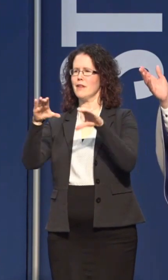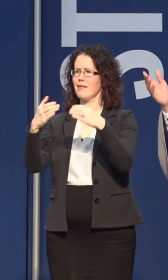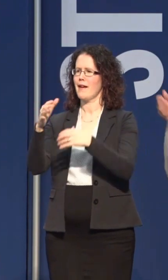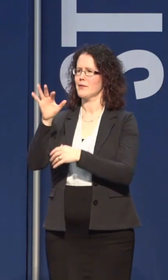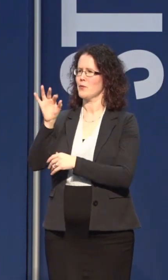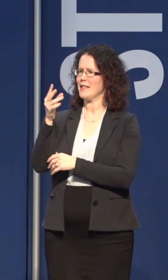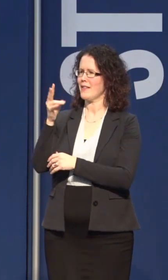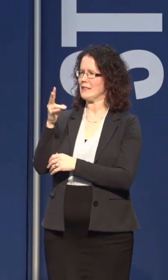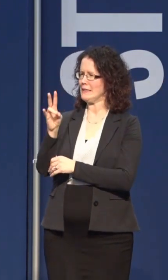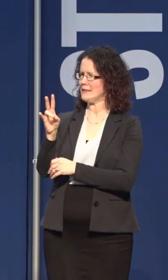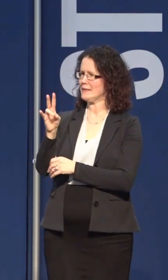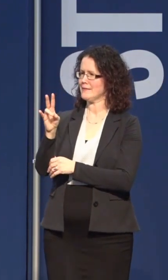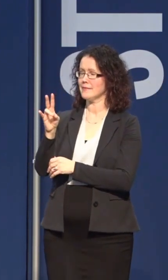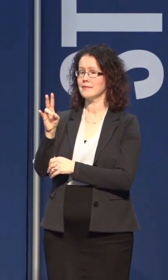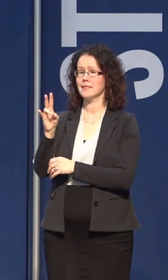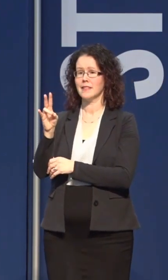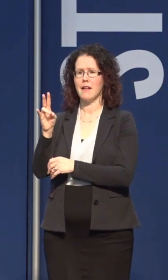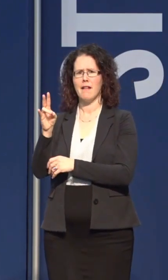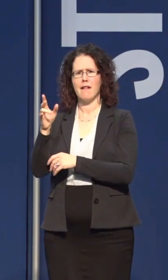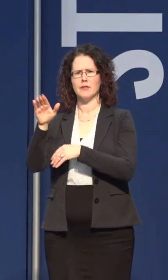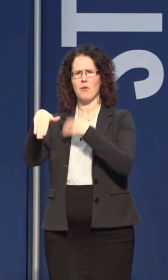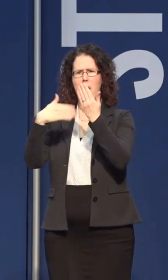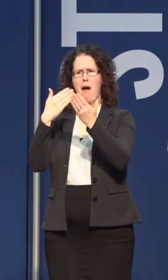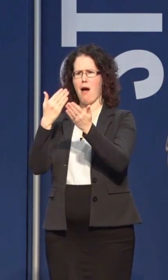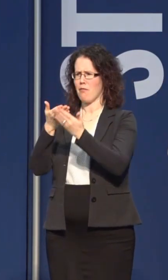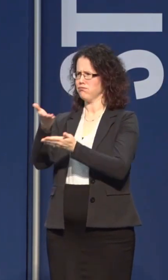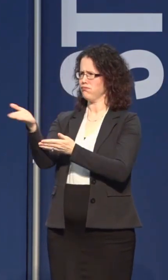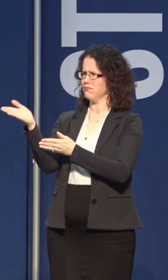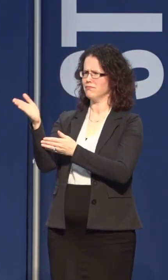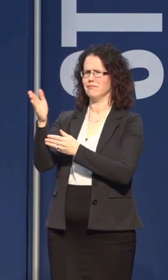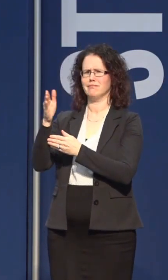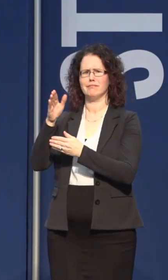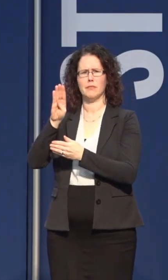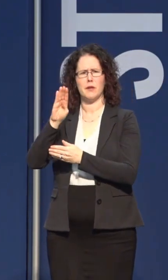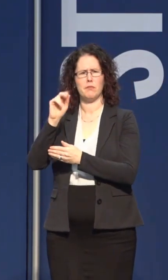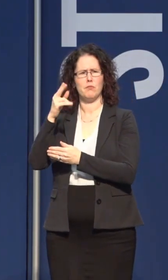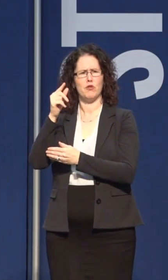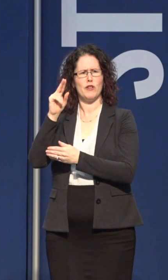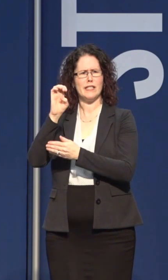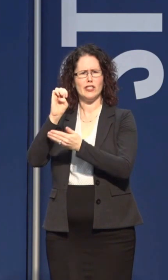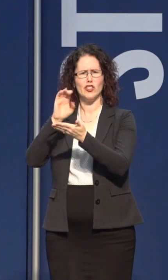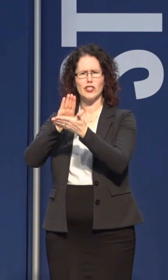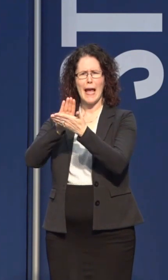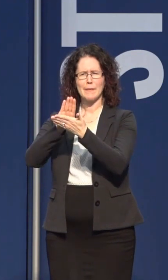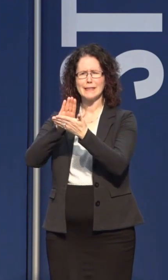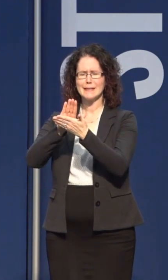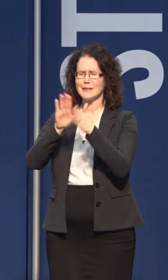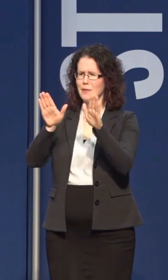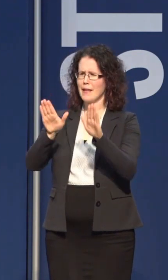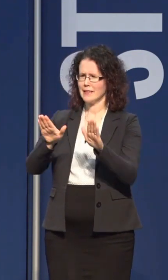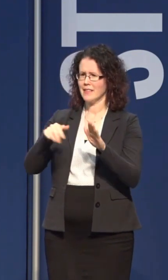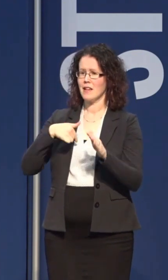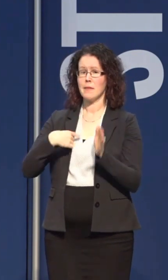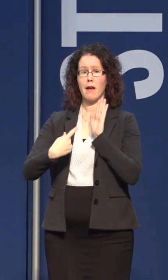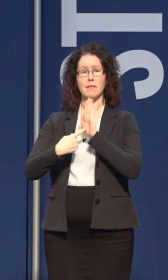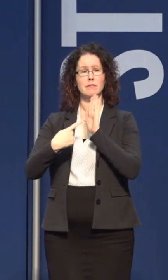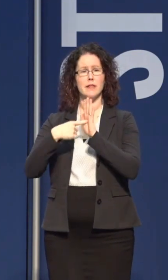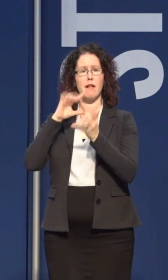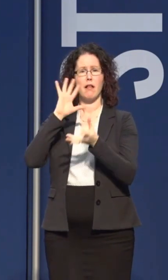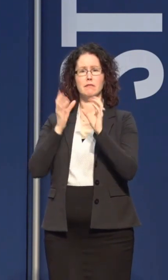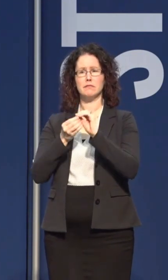amazing team here at the Burridge campus, but on behalf of the entire 2,000 employees at the Nova Scotia Community